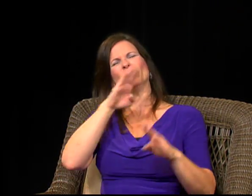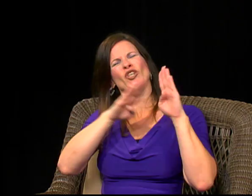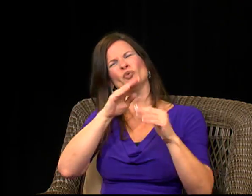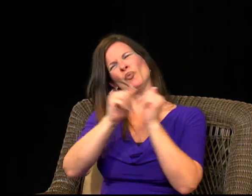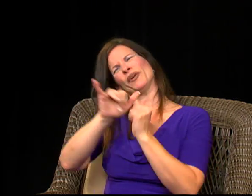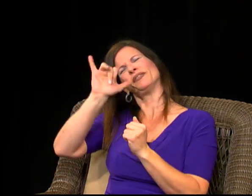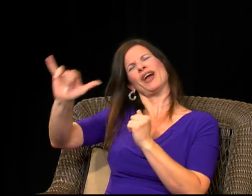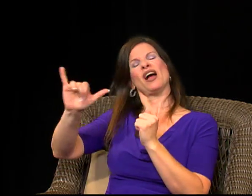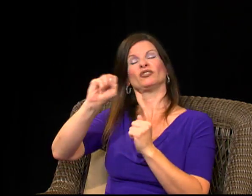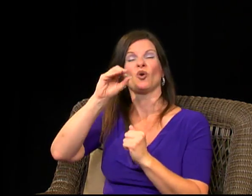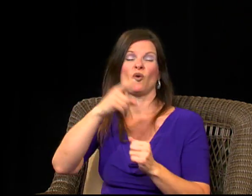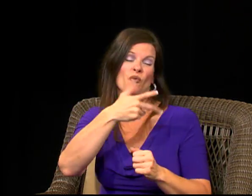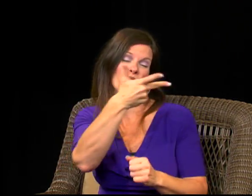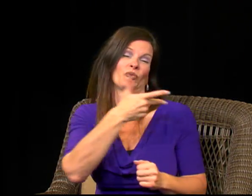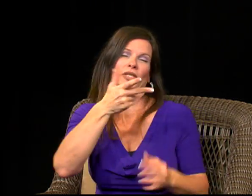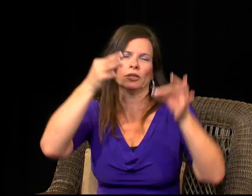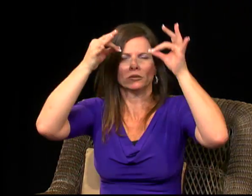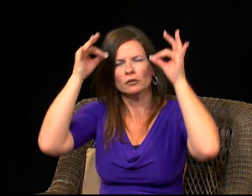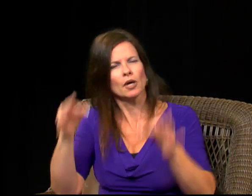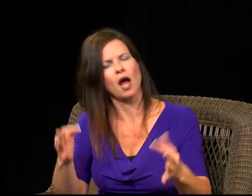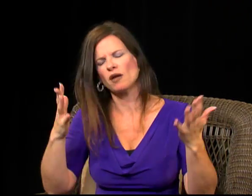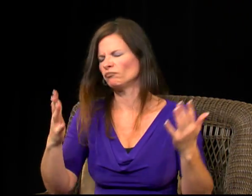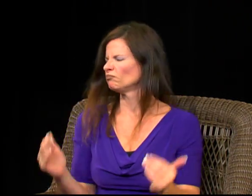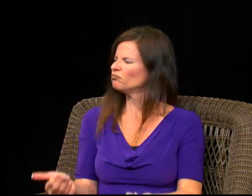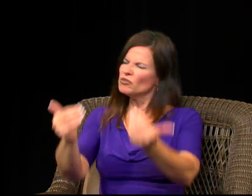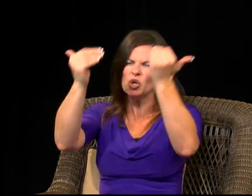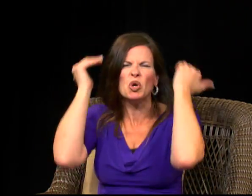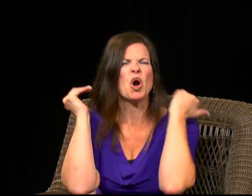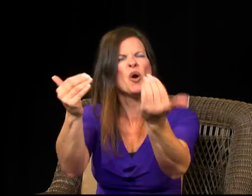support at home. So a lot of them are so frustrated, and 3